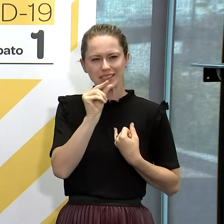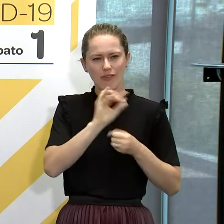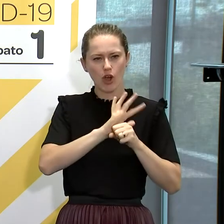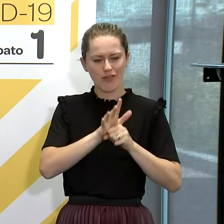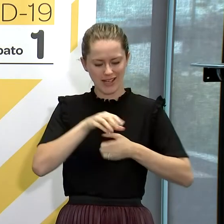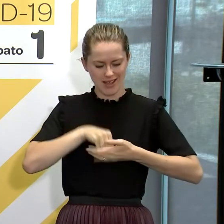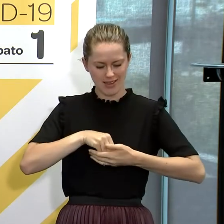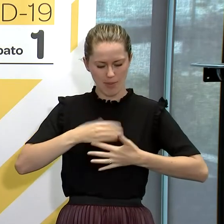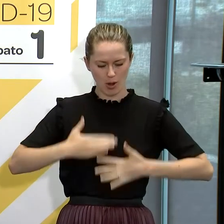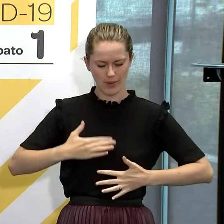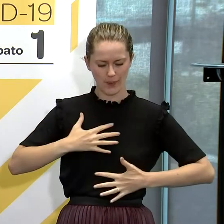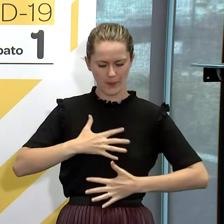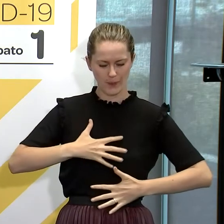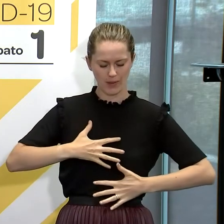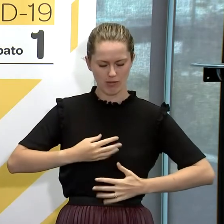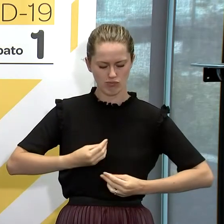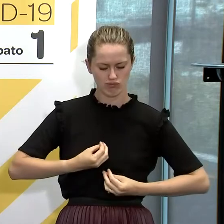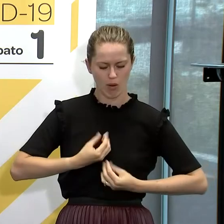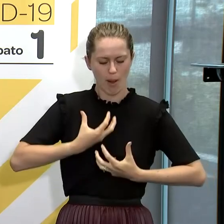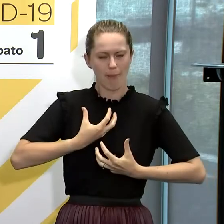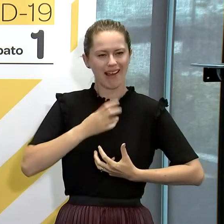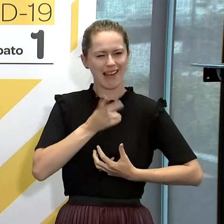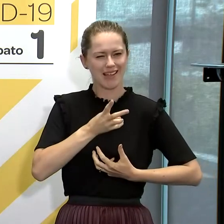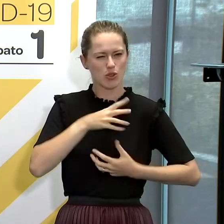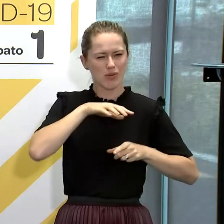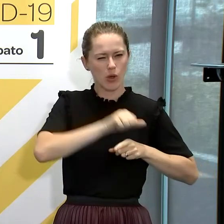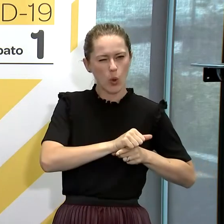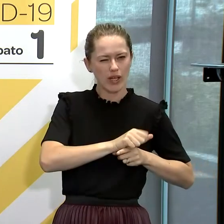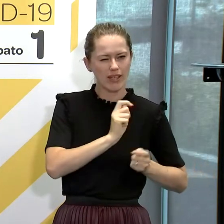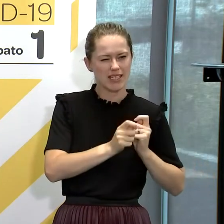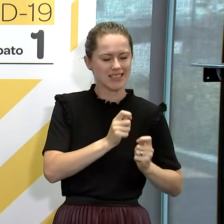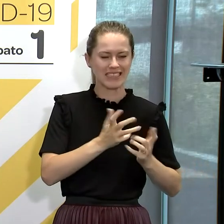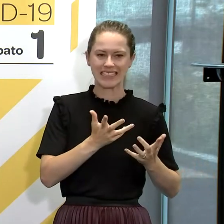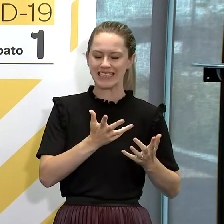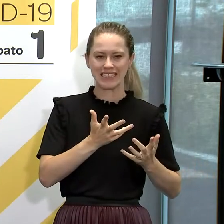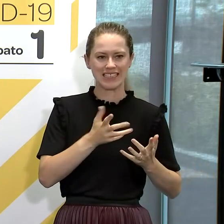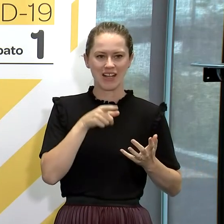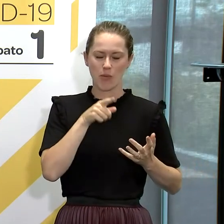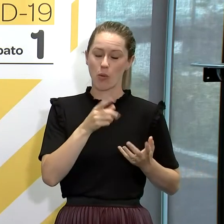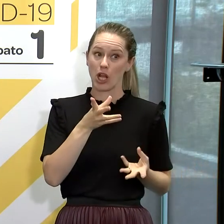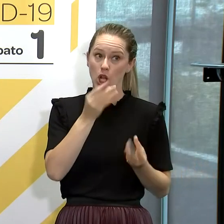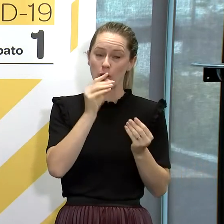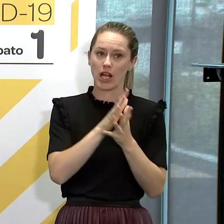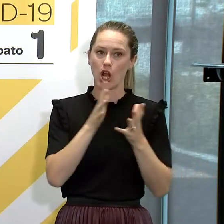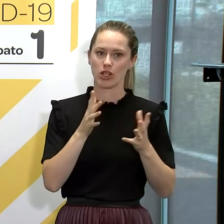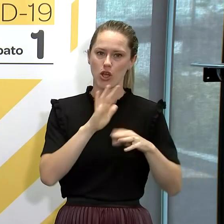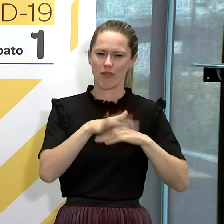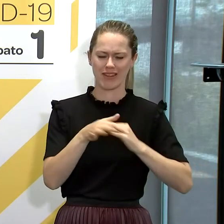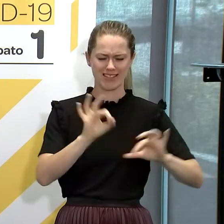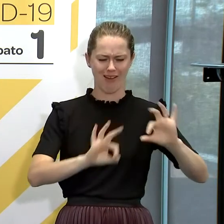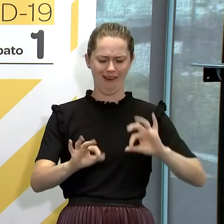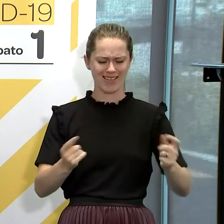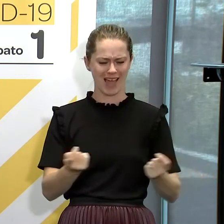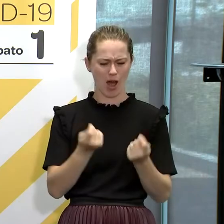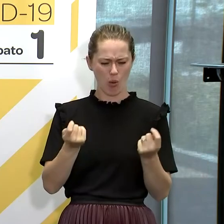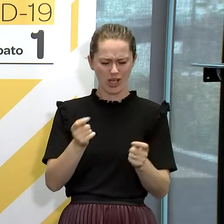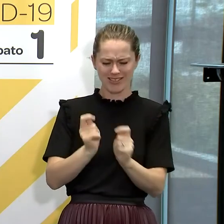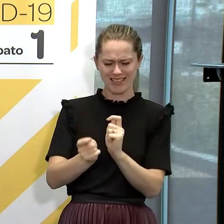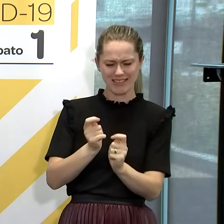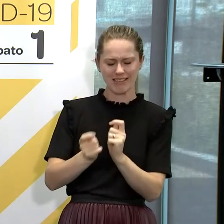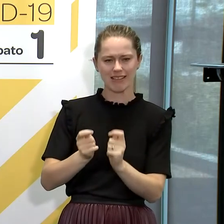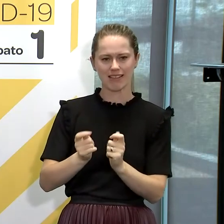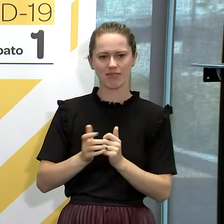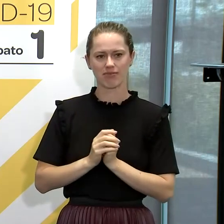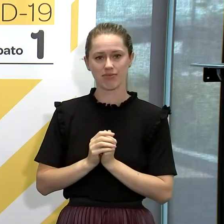virus to the fore so they can be picked up. So I guess there's still a lot that we're still learning around the testing, but